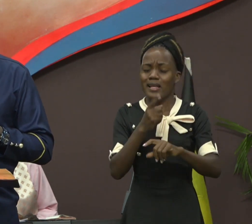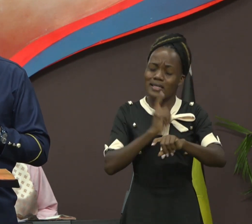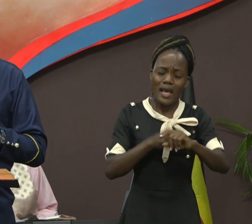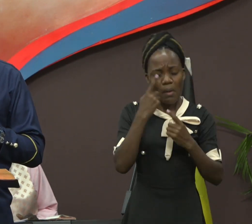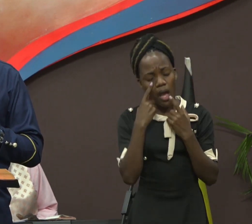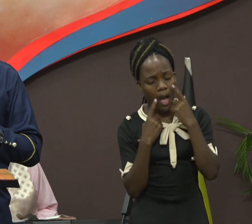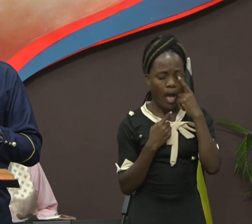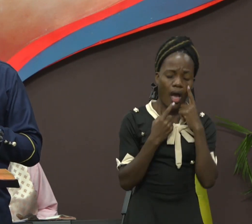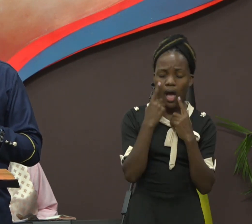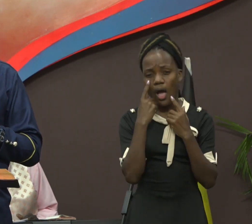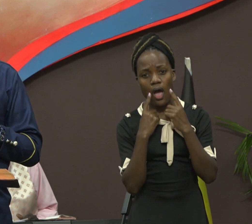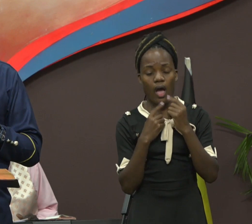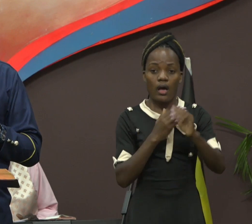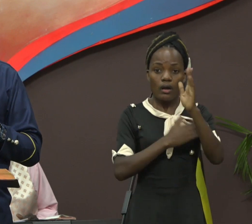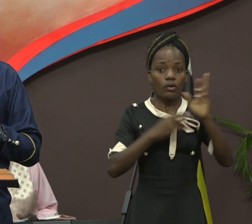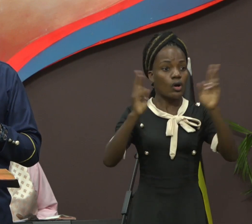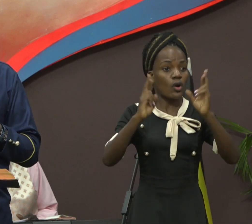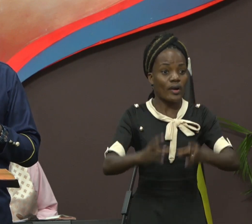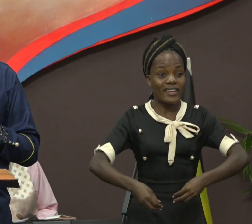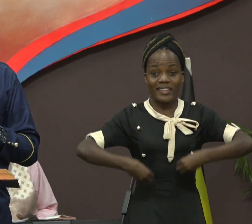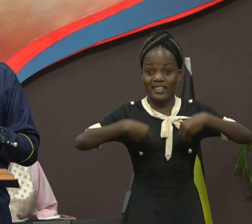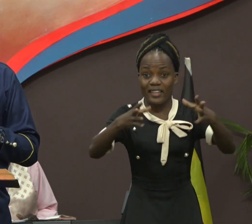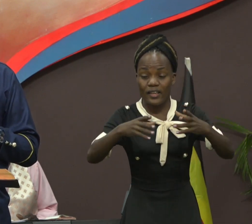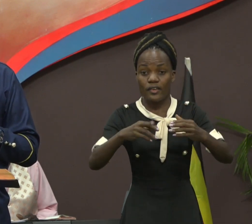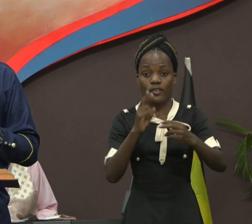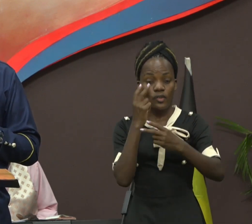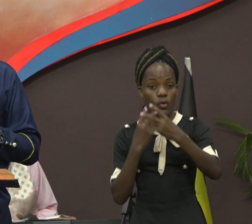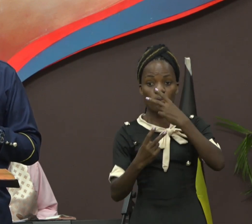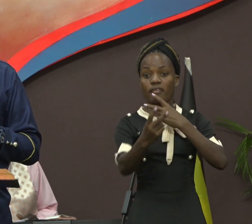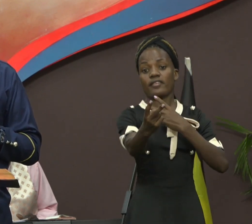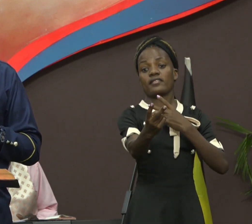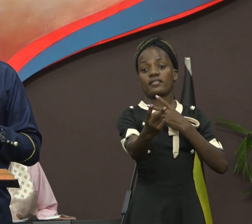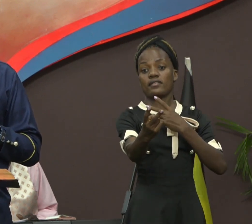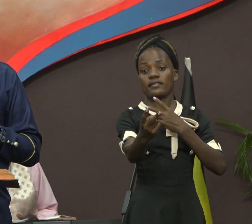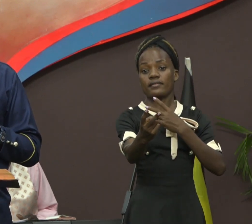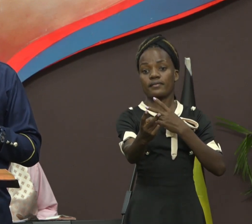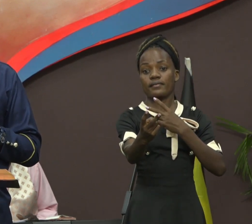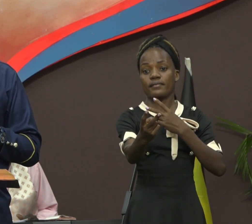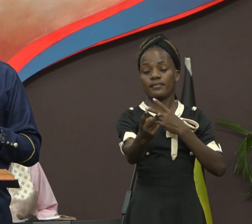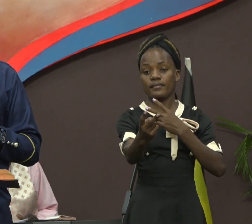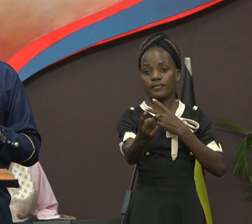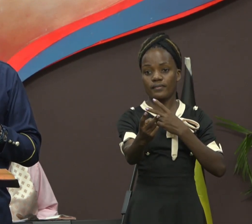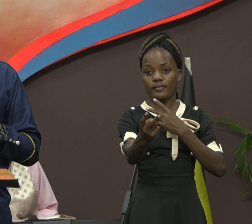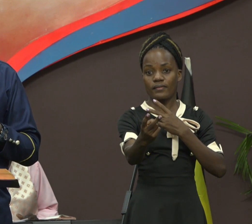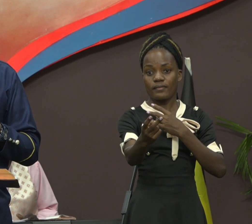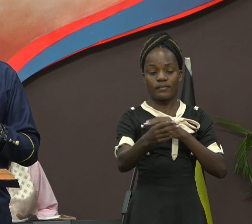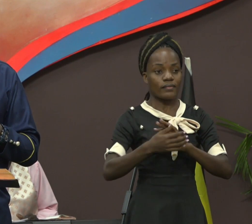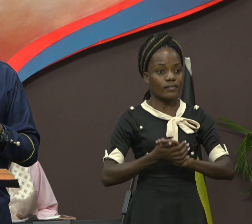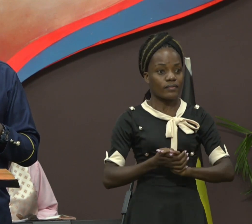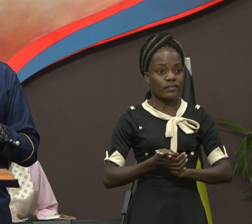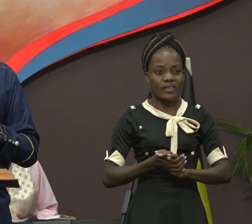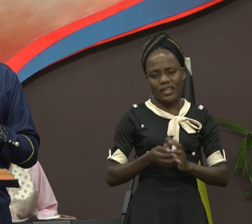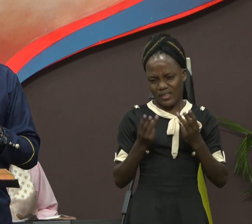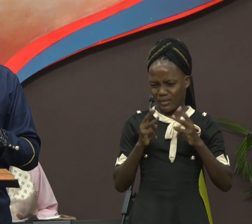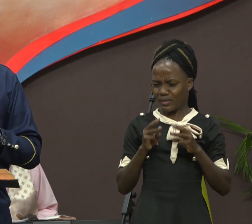of tears. Katonda yakuwadde obunnabbi bw'olunaku. The Lord already prophesied to you. Endabika y'olunaku obwo